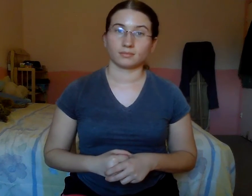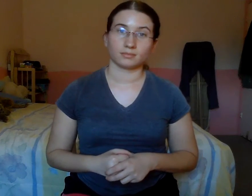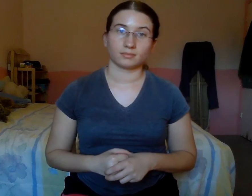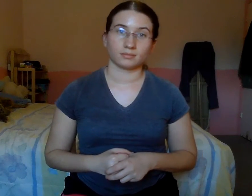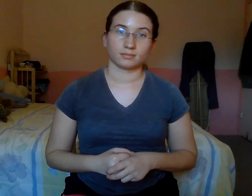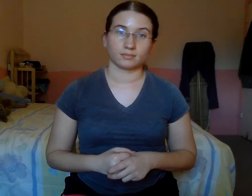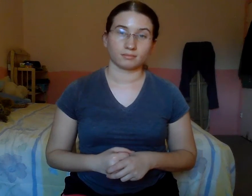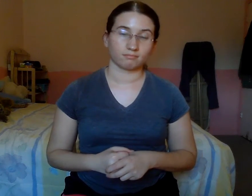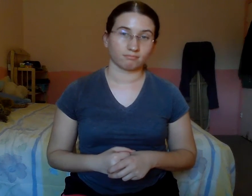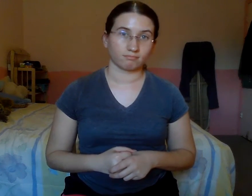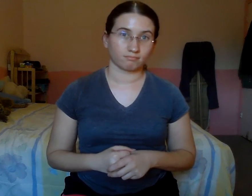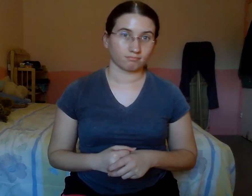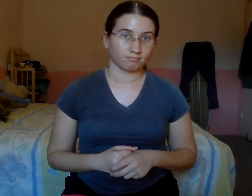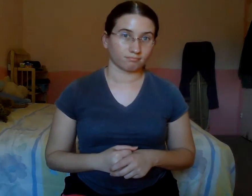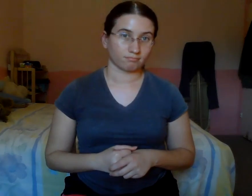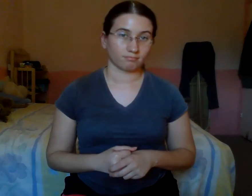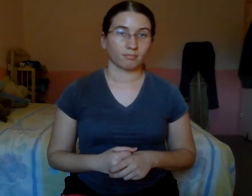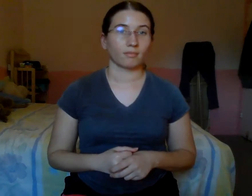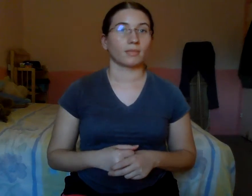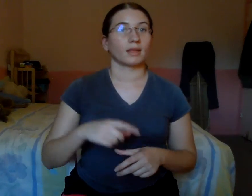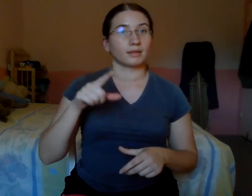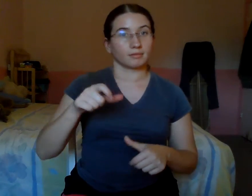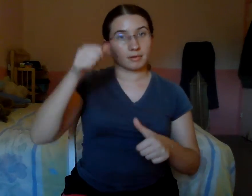Just make sure everybody in your group gets one.